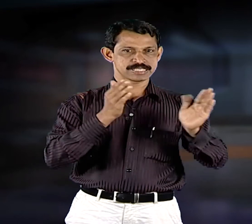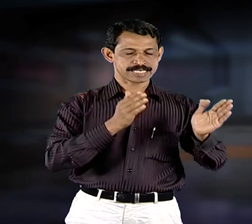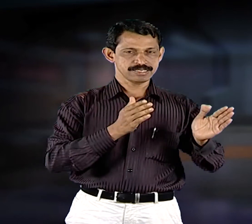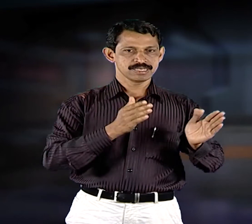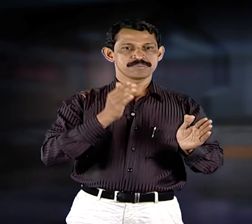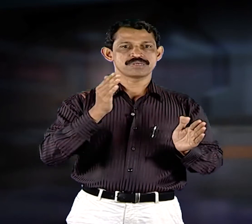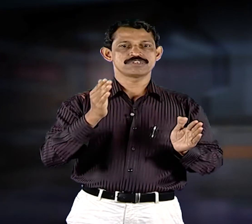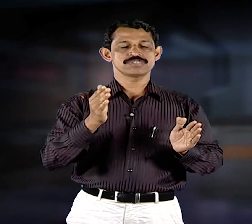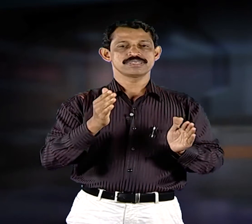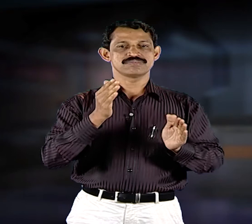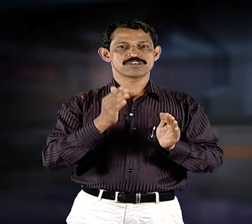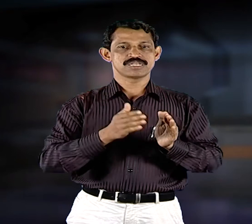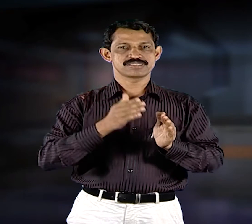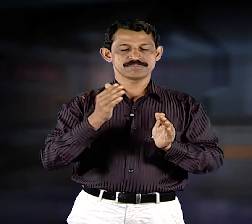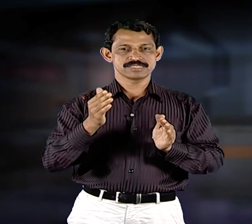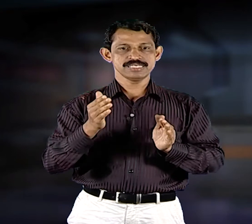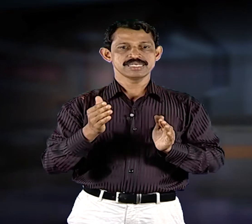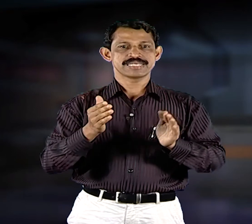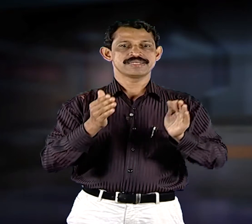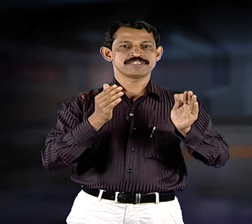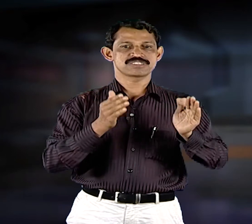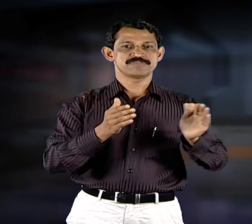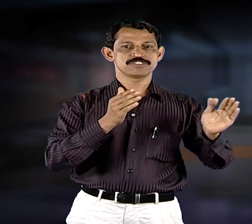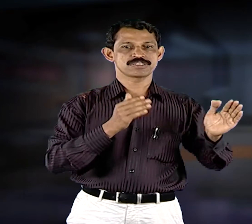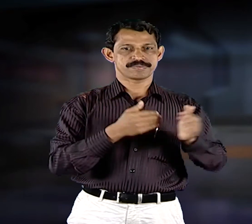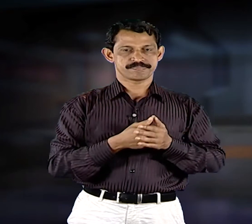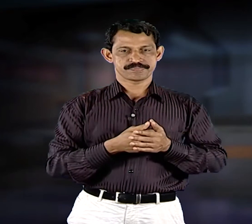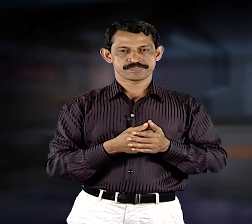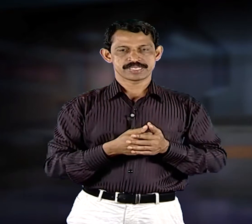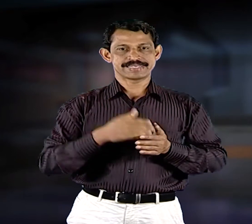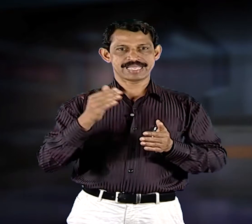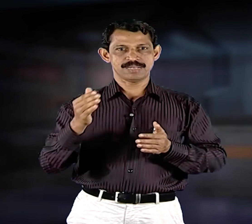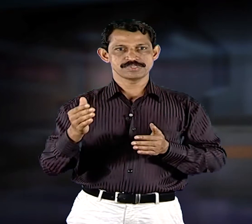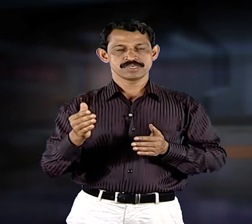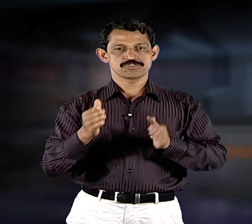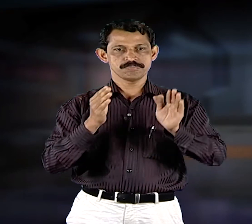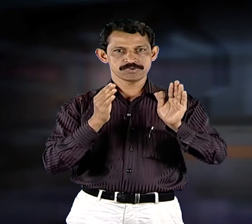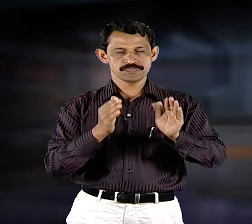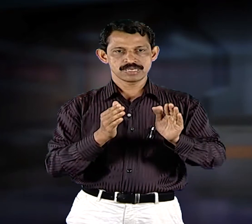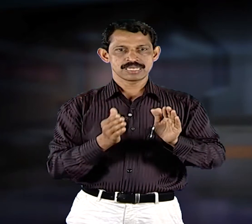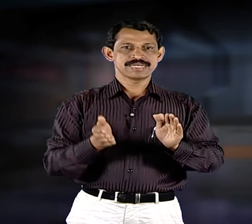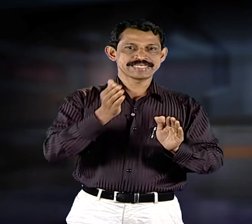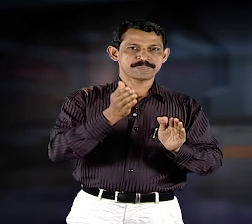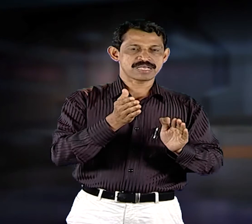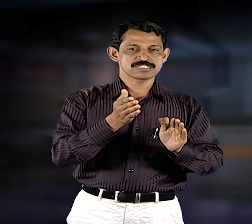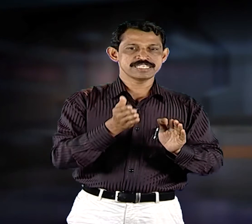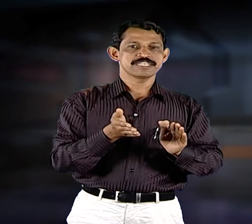singing promote emotional stability in disturbed children. It helps to improve learning capacity in